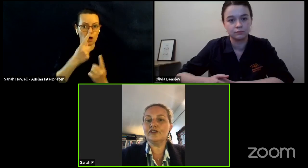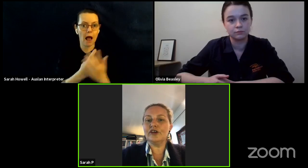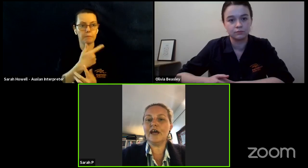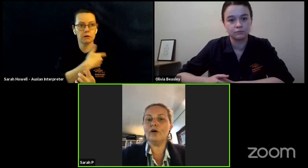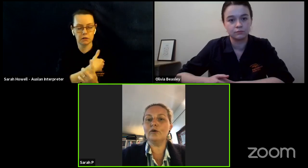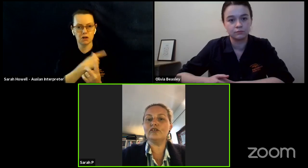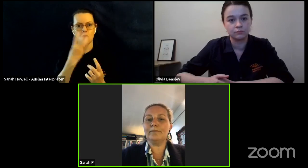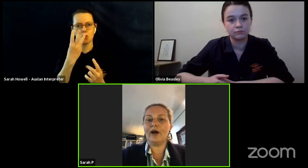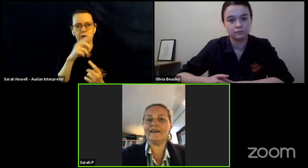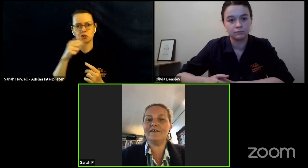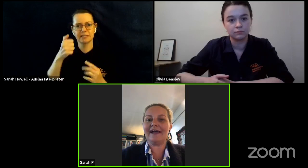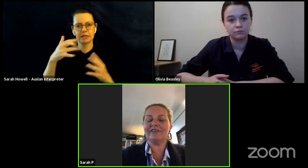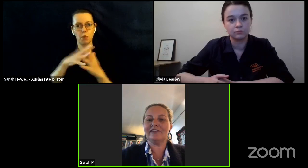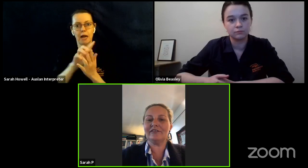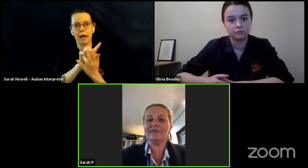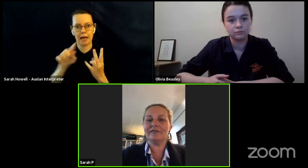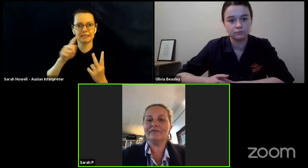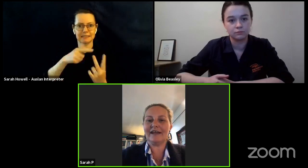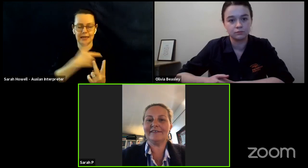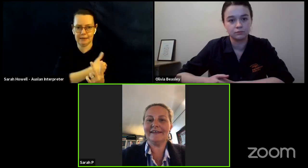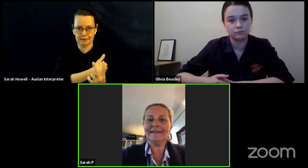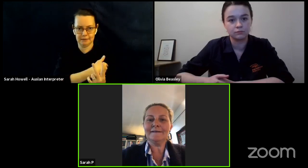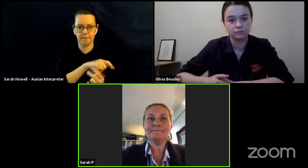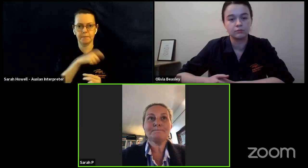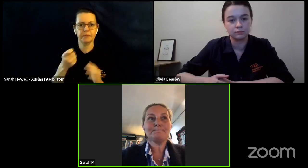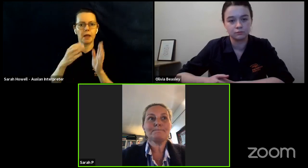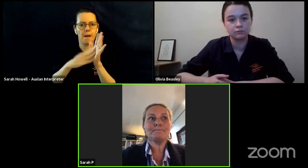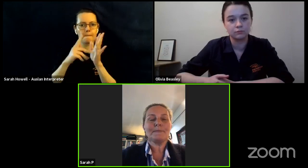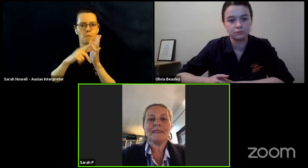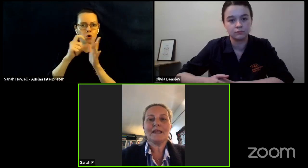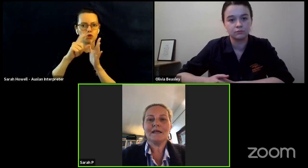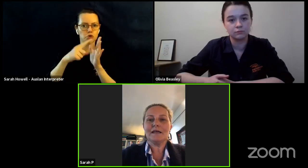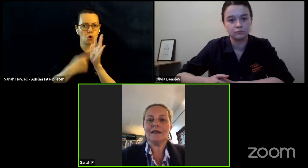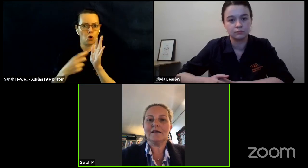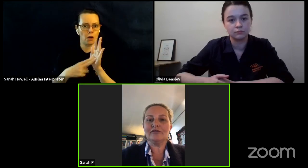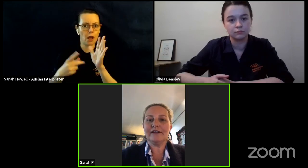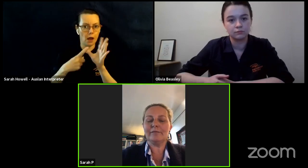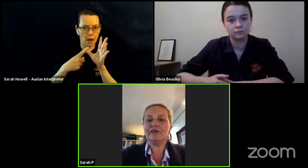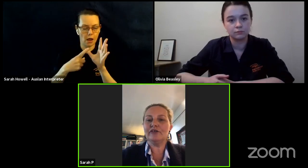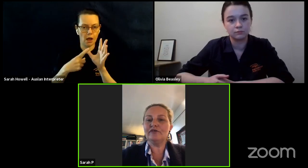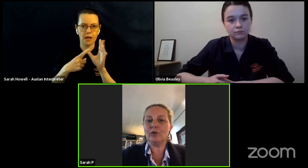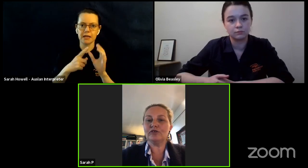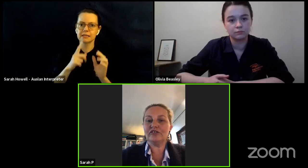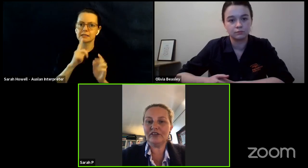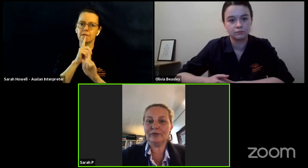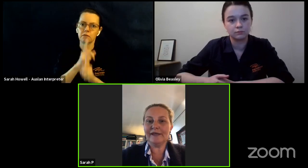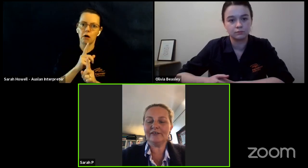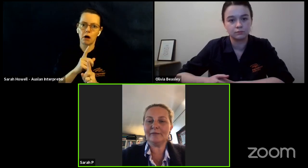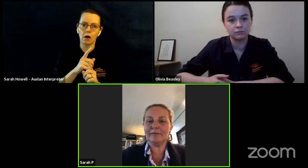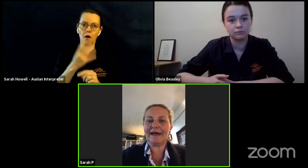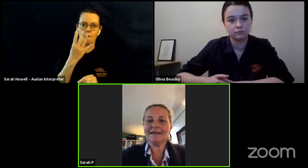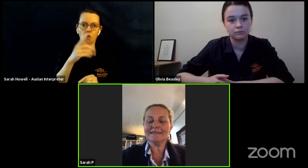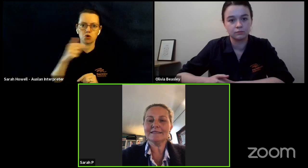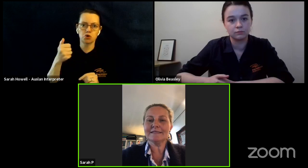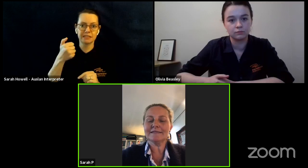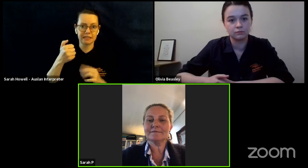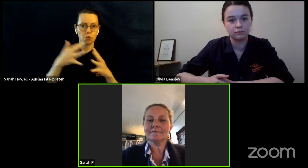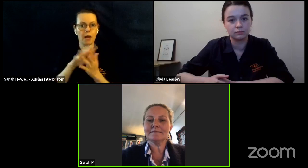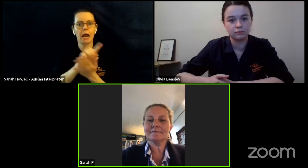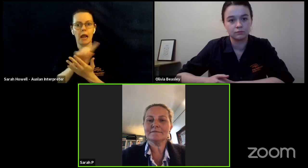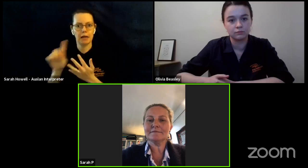The Moderna or Spikevax vaccine is recommended 4 to 6 weeks